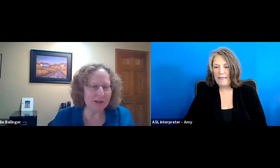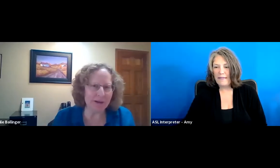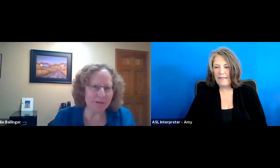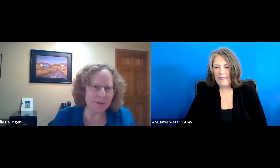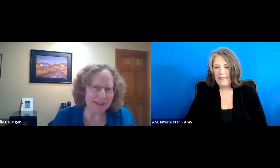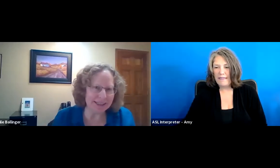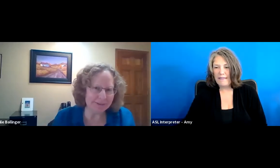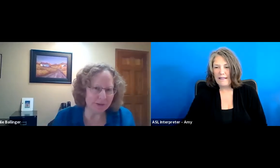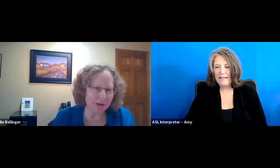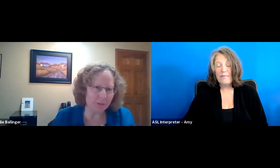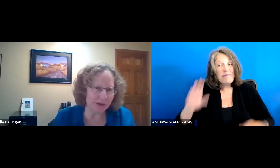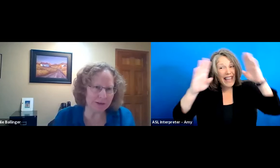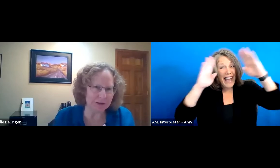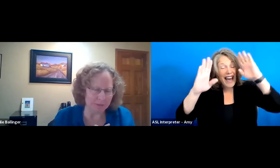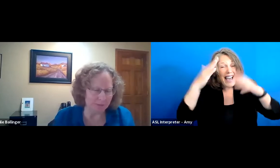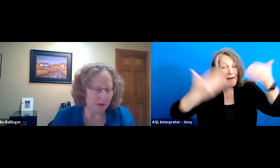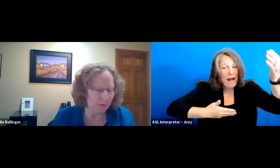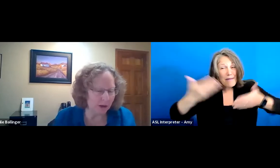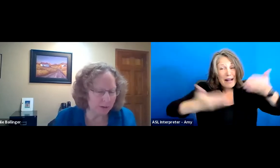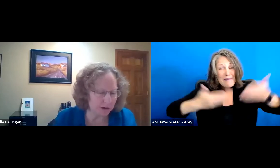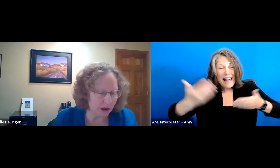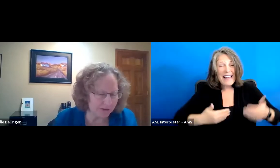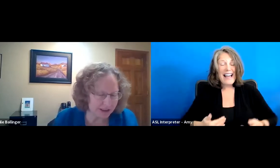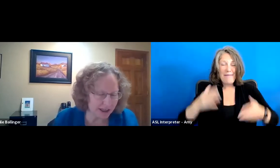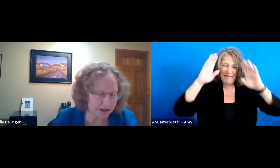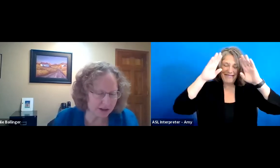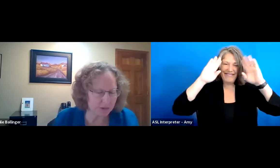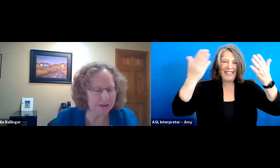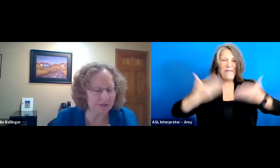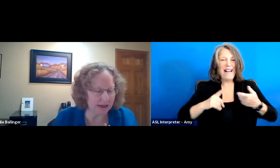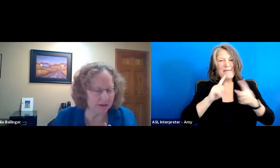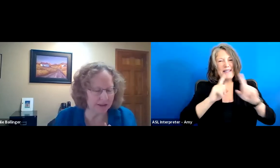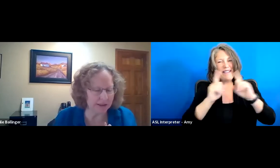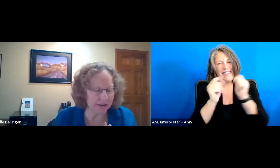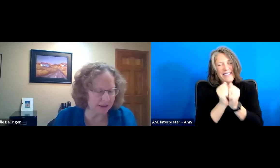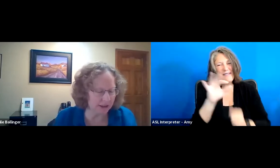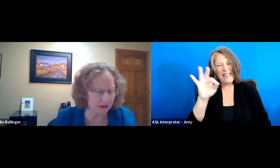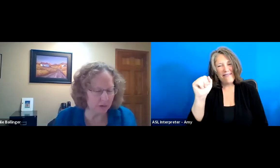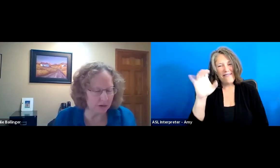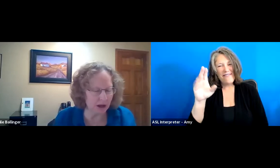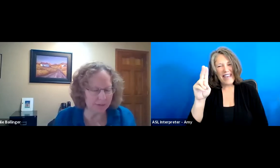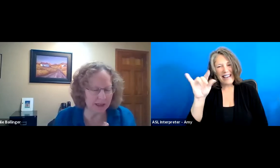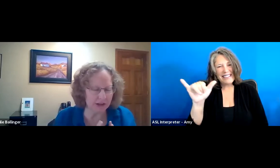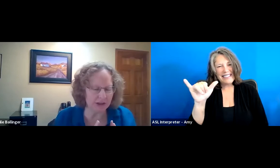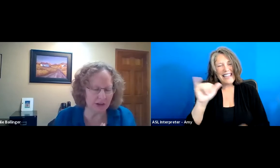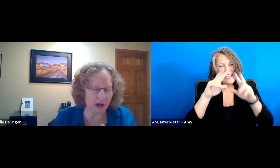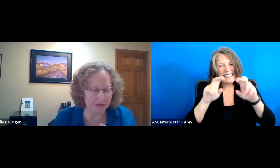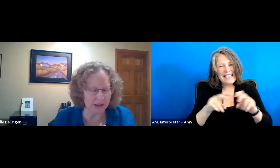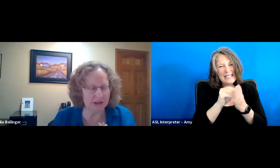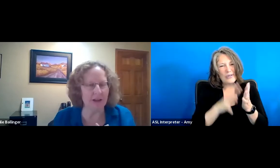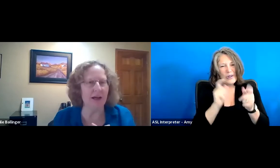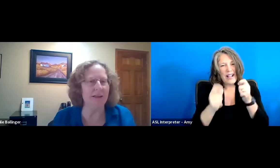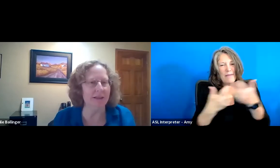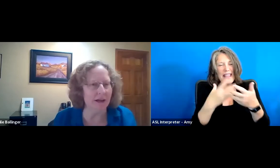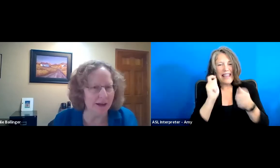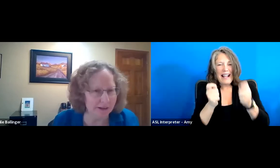Hi, welcome everybody. Welcome, welcome. Welcome to Conversations with Faculty, Assessing Student Accommodations and